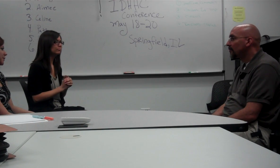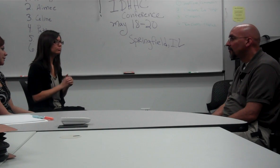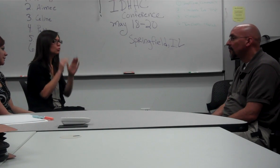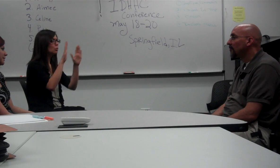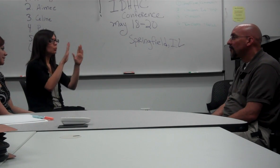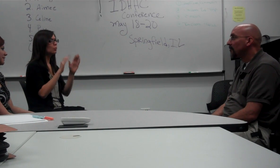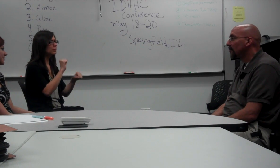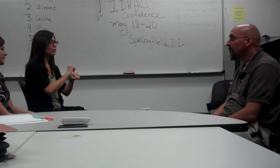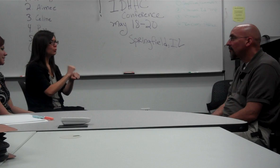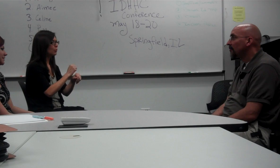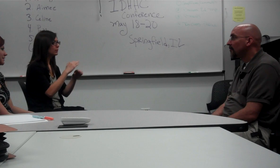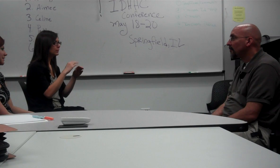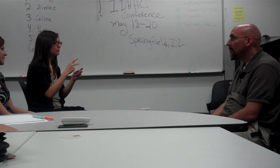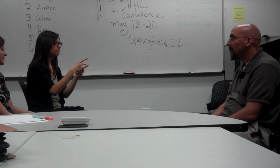environment.